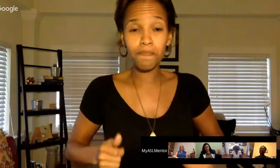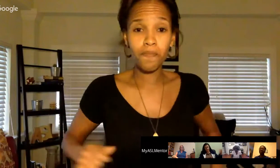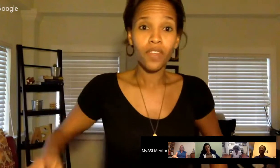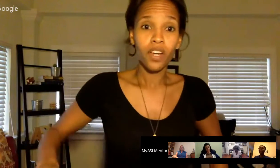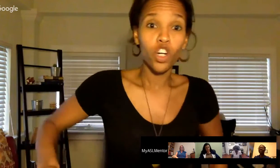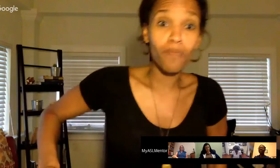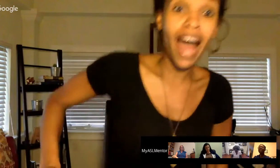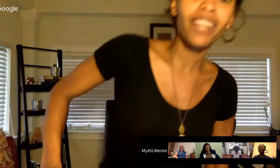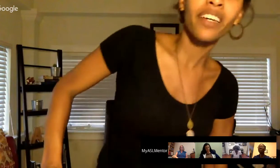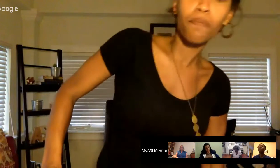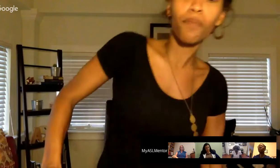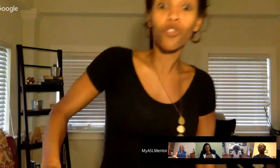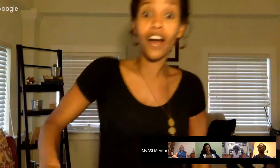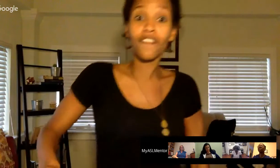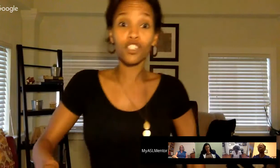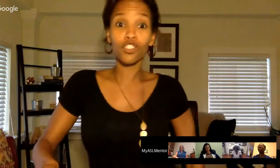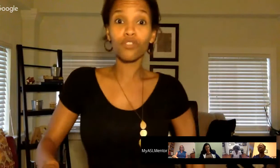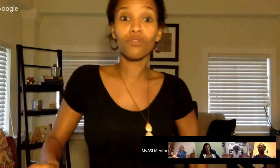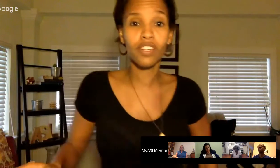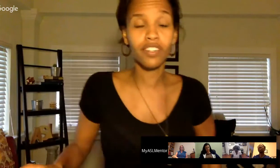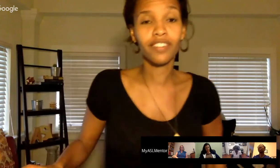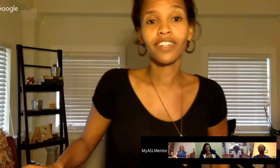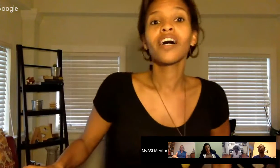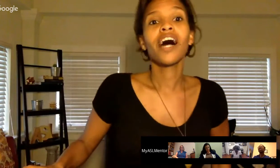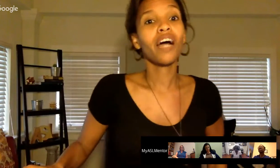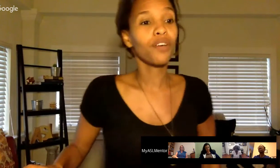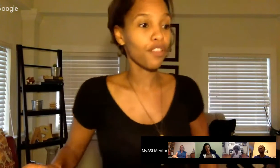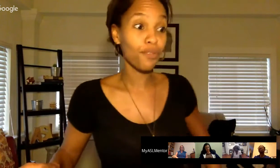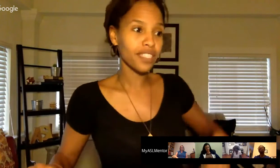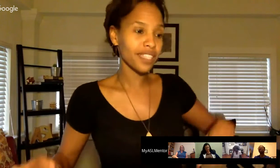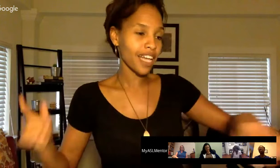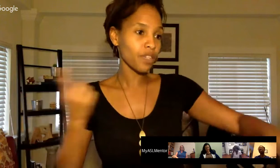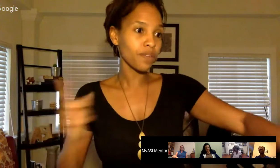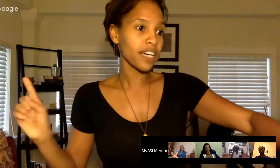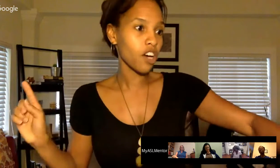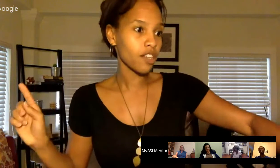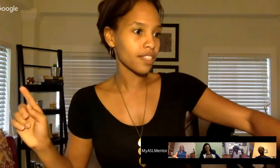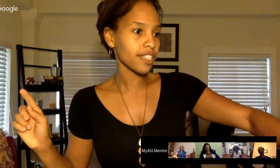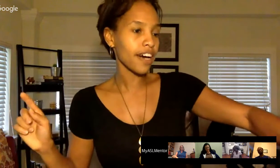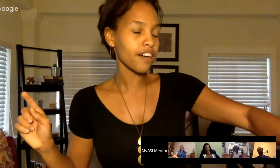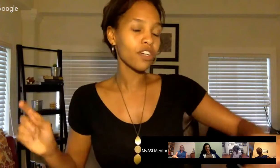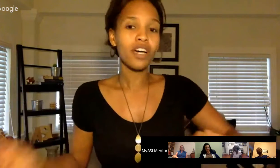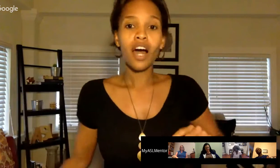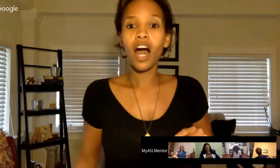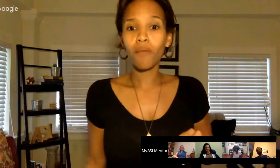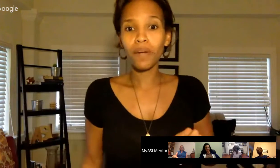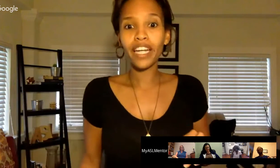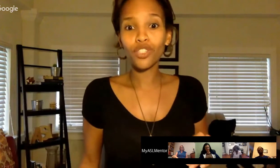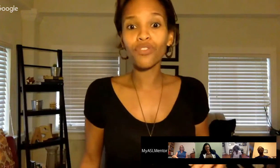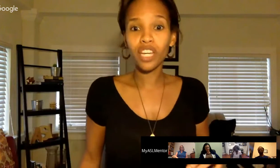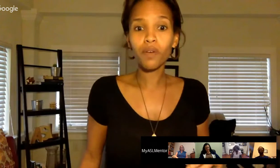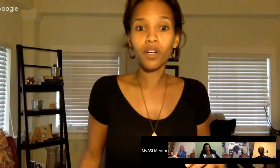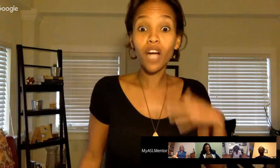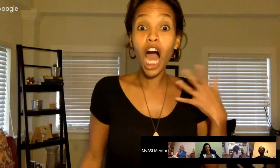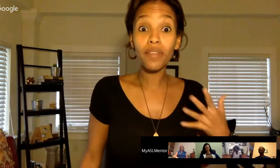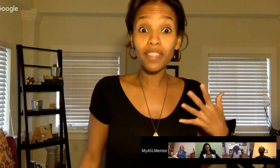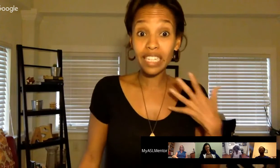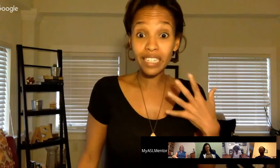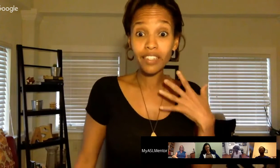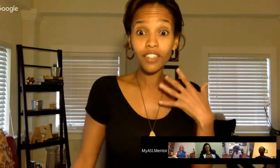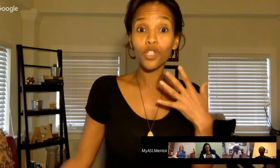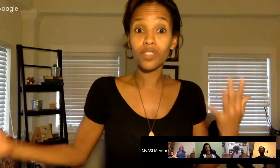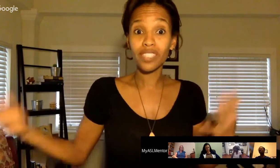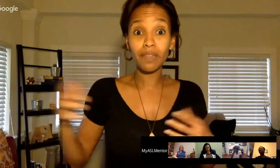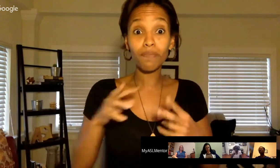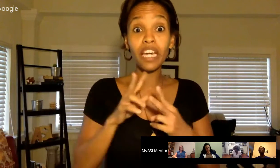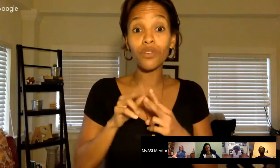president. Grammatically, they both have issues. I went through this last week when I glossed this out, but I do think